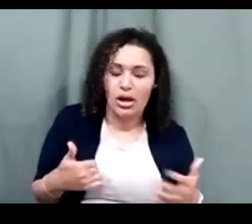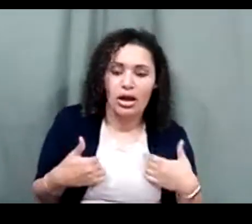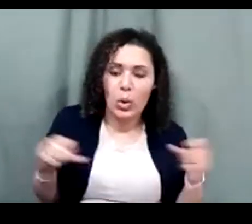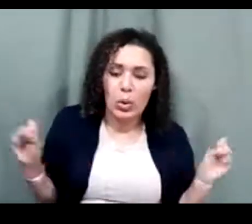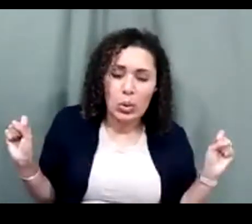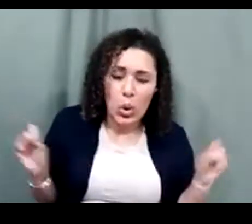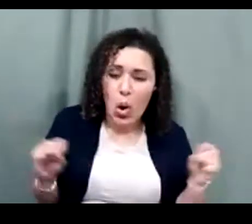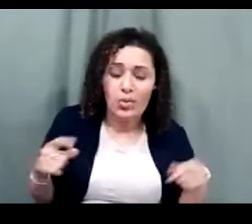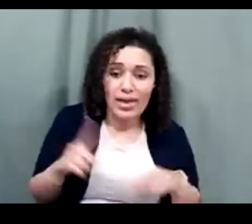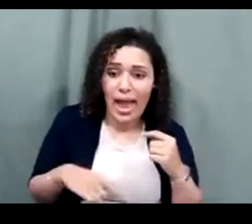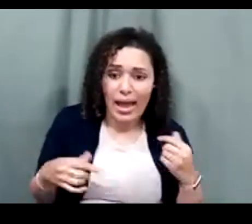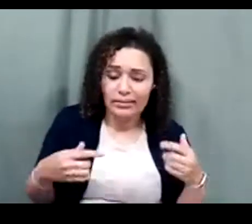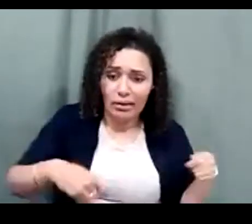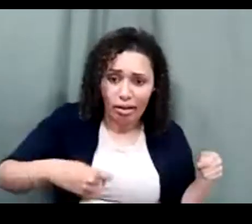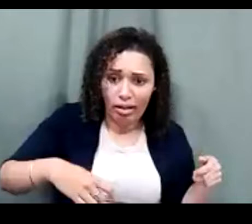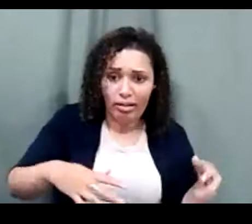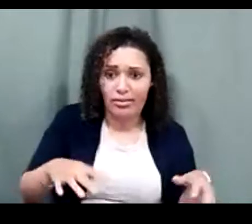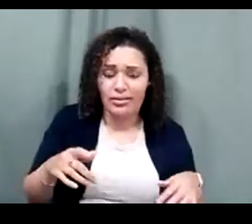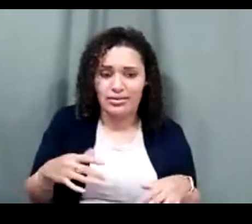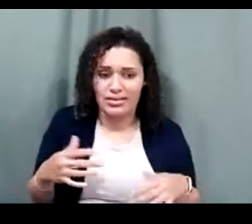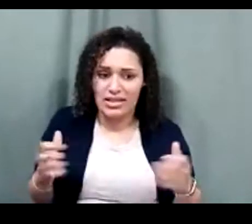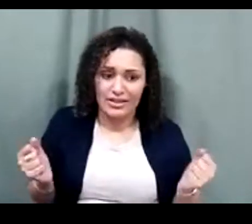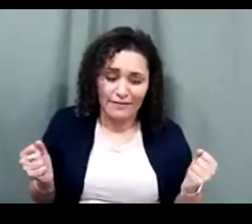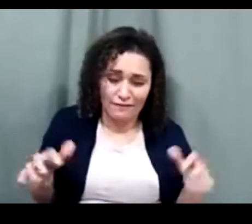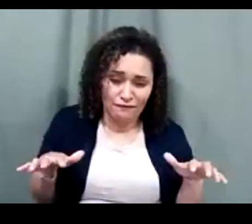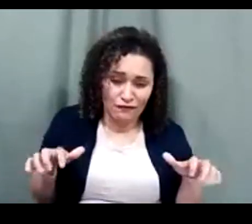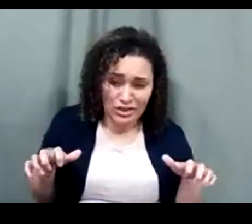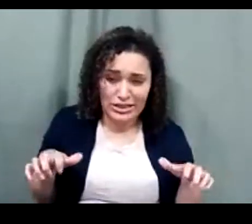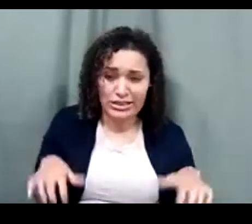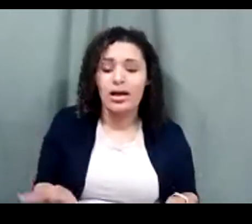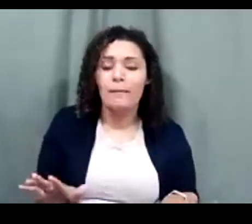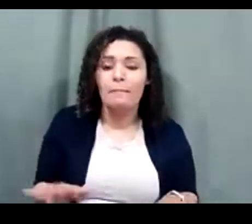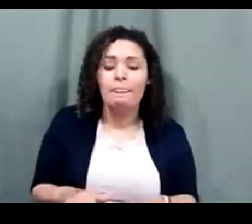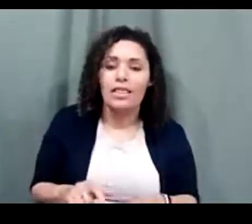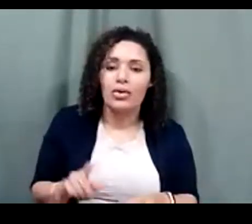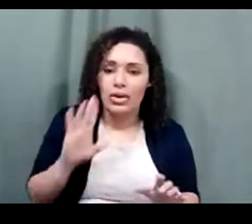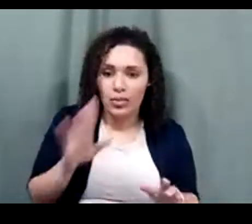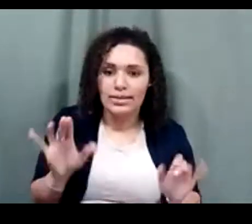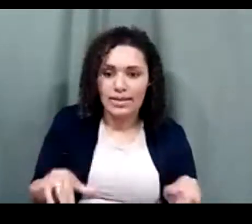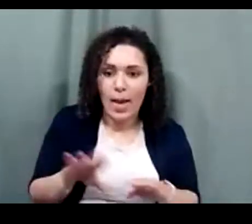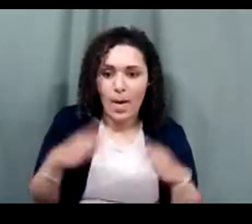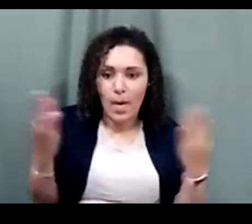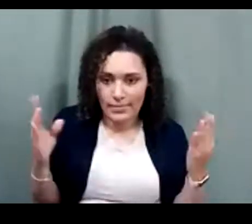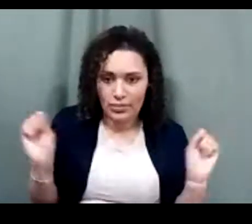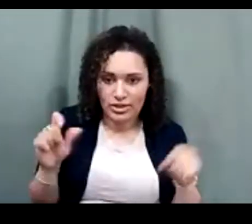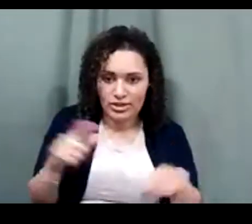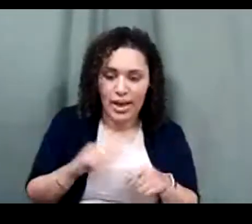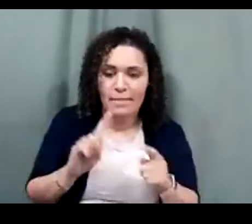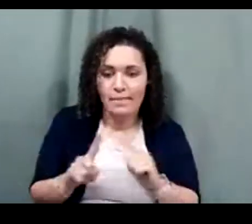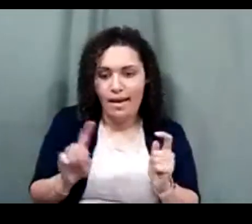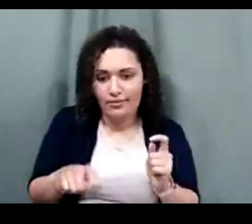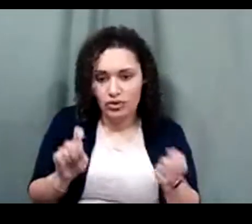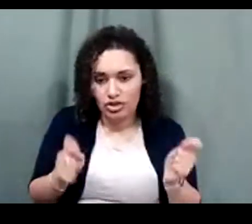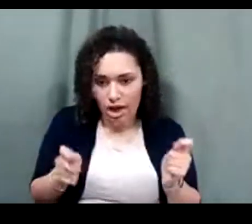freezing. So we're still going to stay open all winter, but we're going to have to adjust here and there. So for